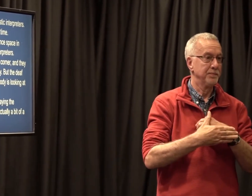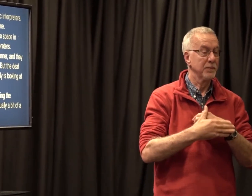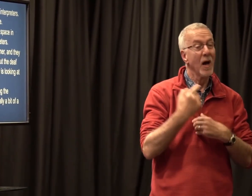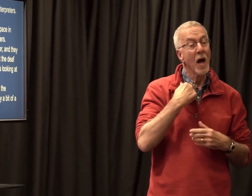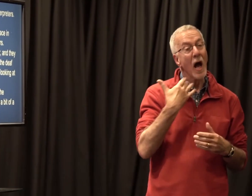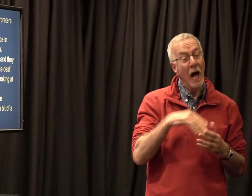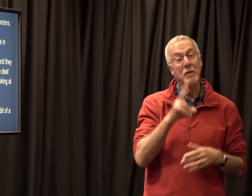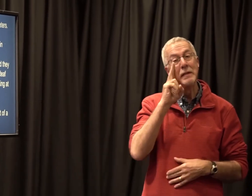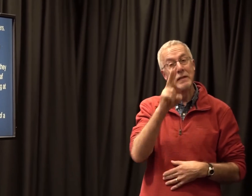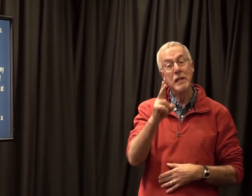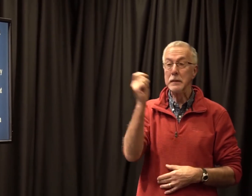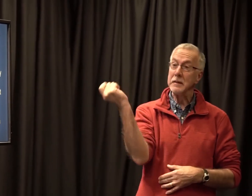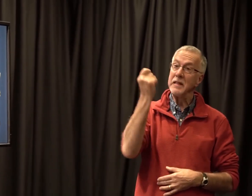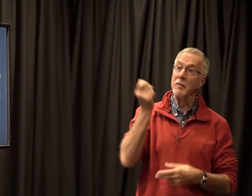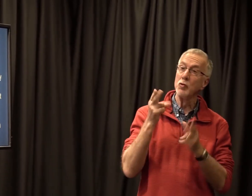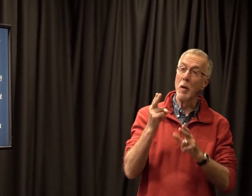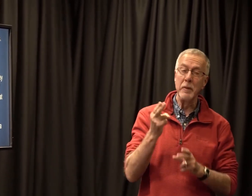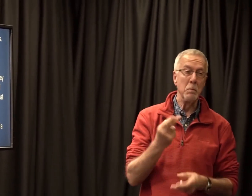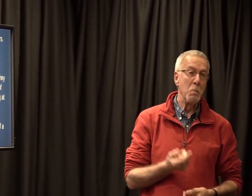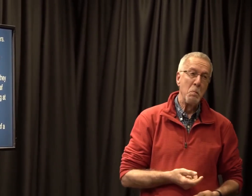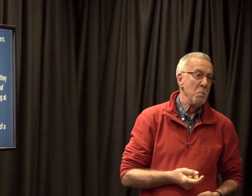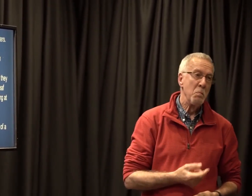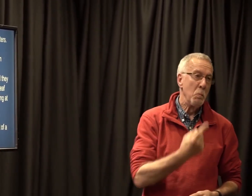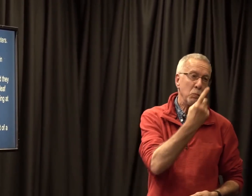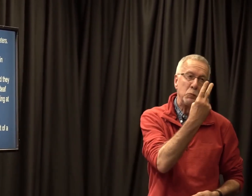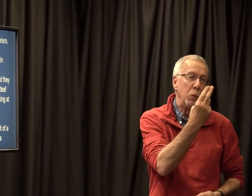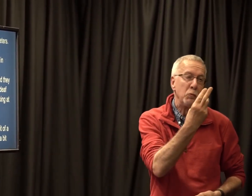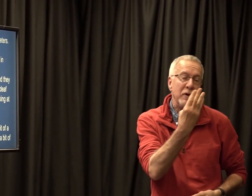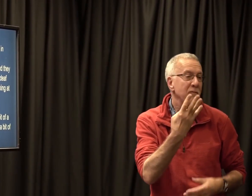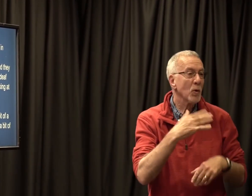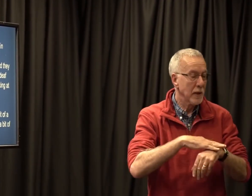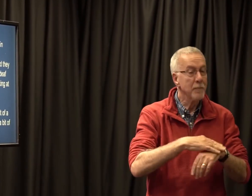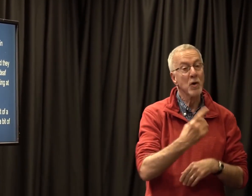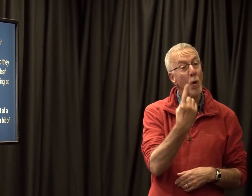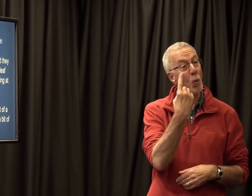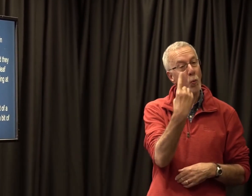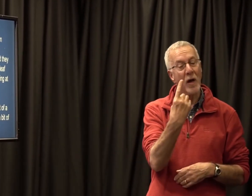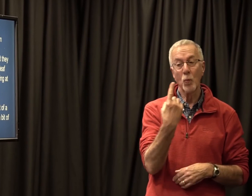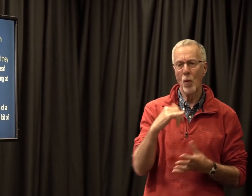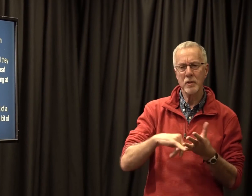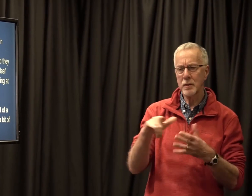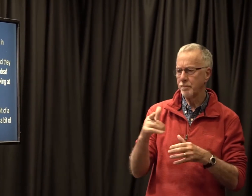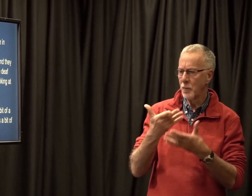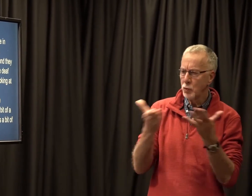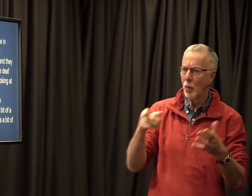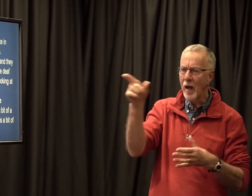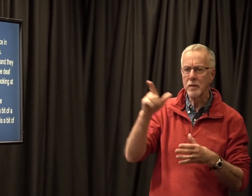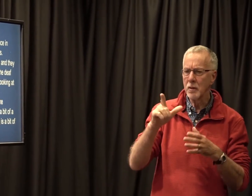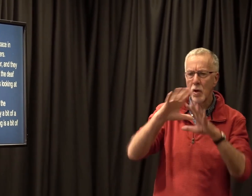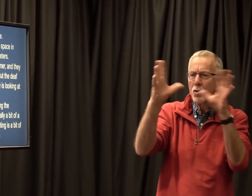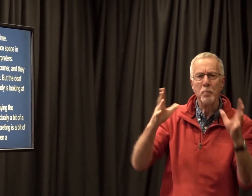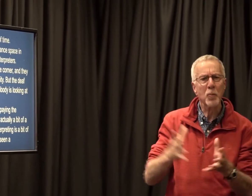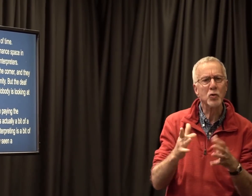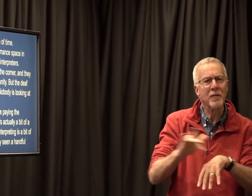I think most theatre interpreting is a bit of a waste of time. I've probably only seen a handful of